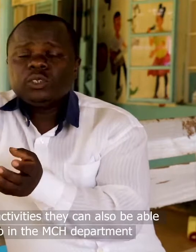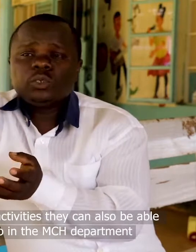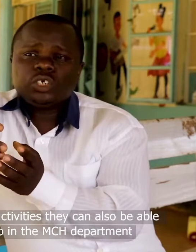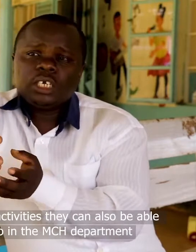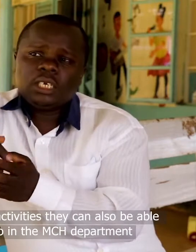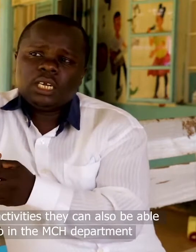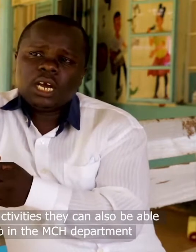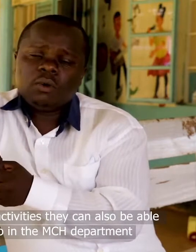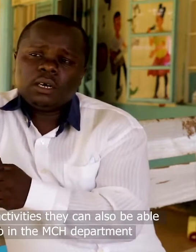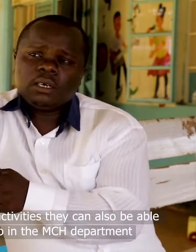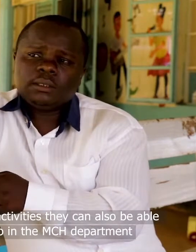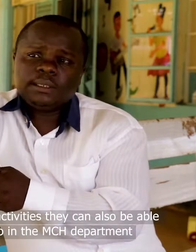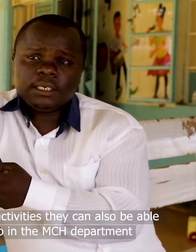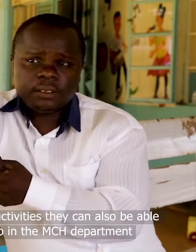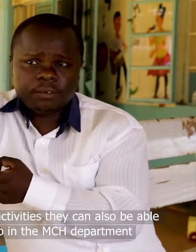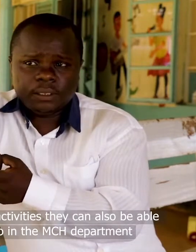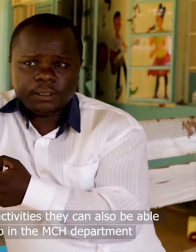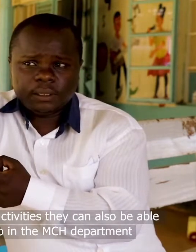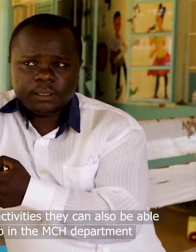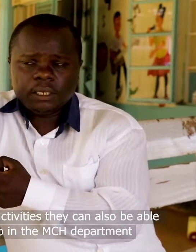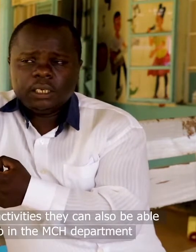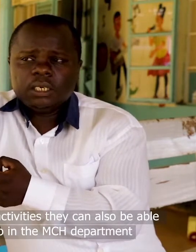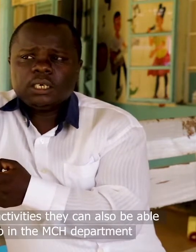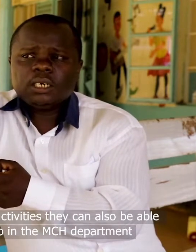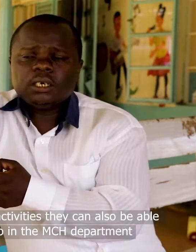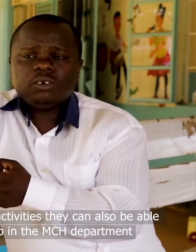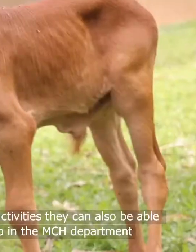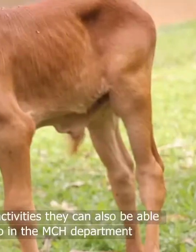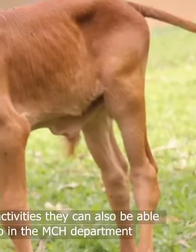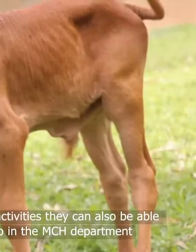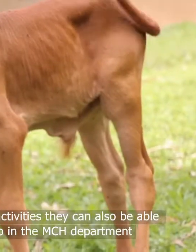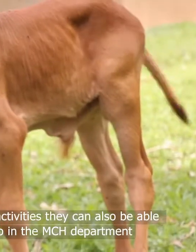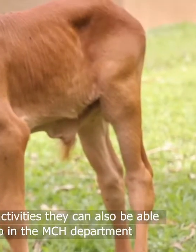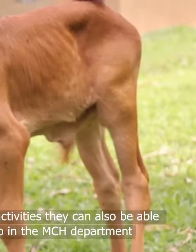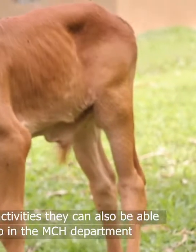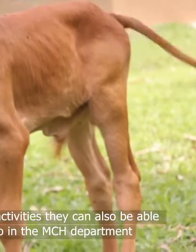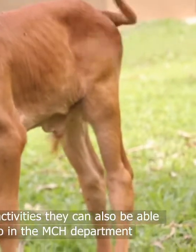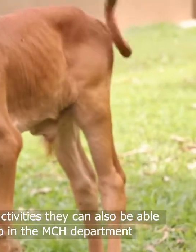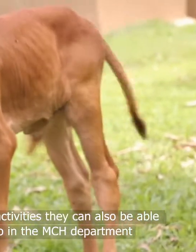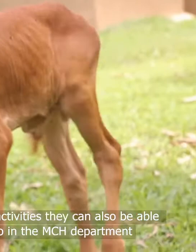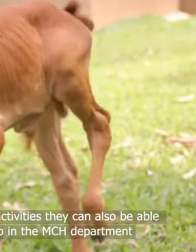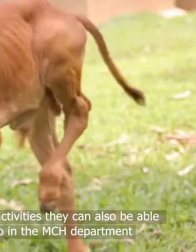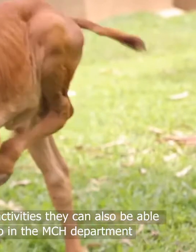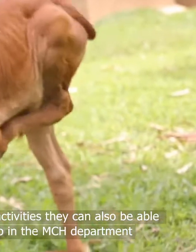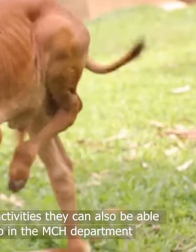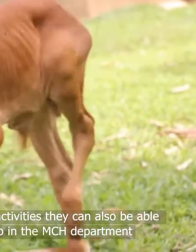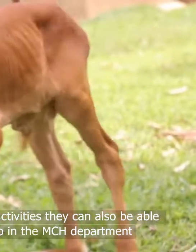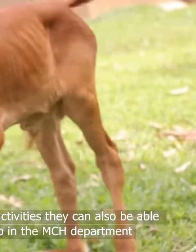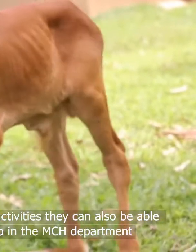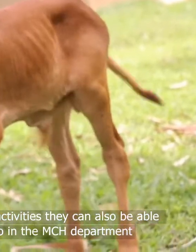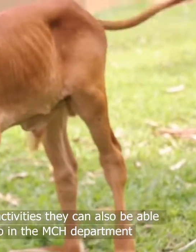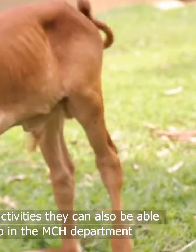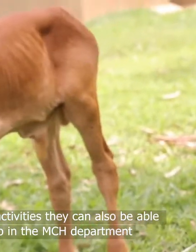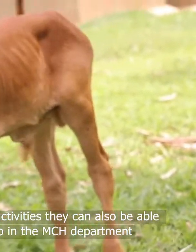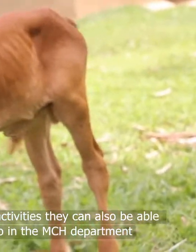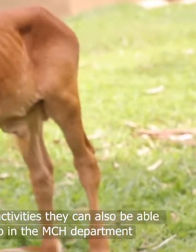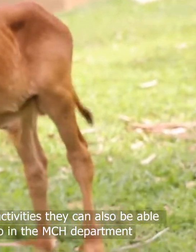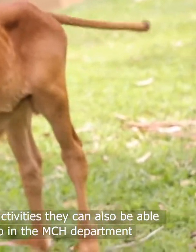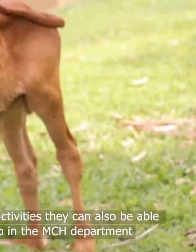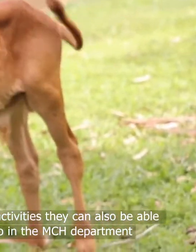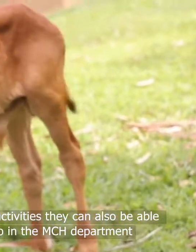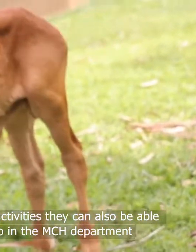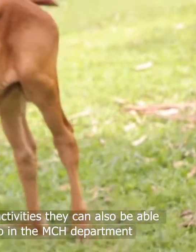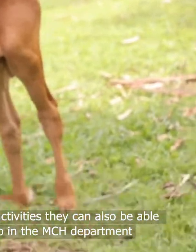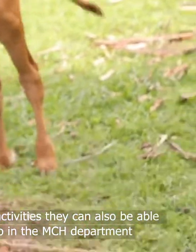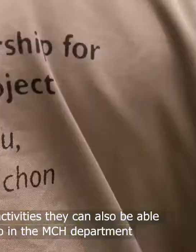have also trained our CHVs on ECD activities. They can also able to refer to us,